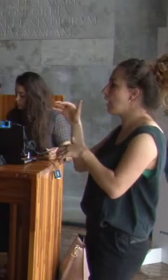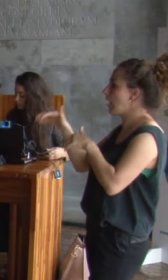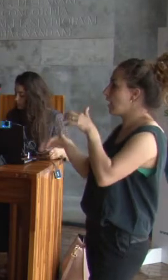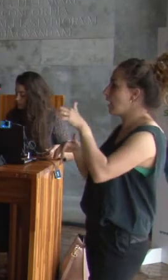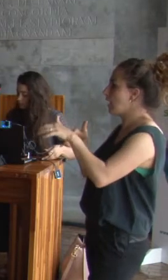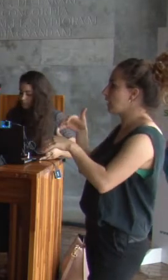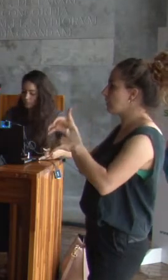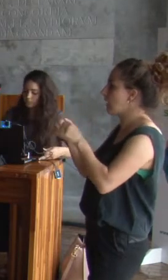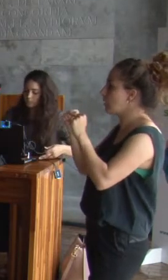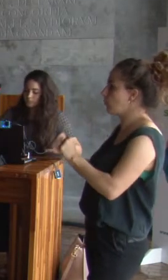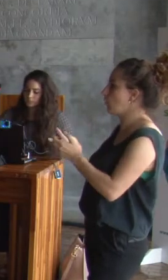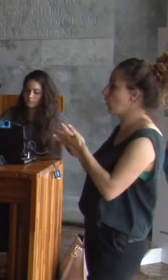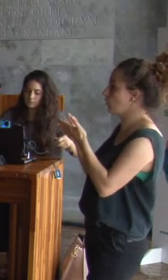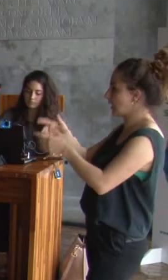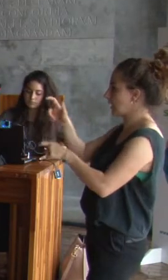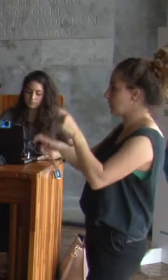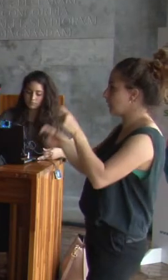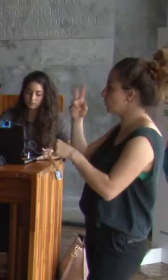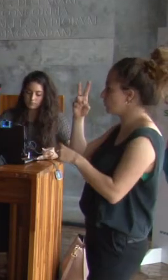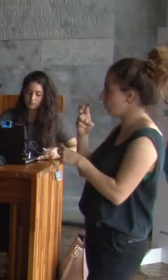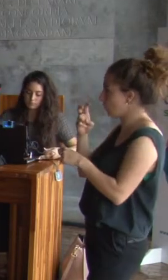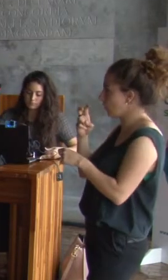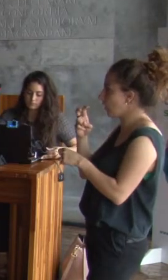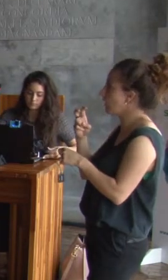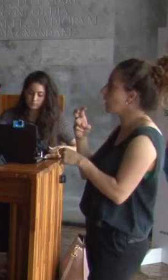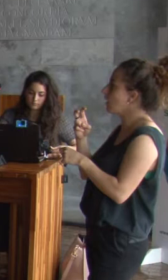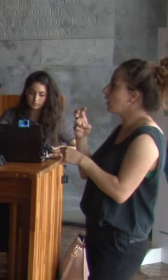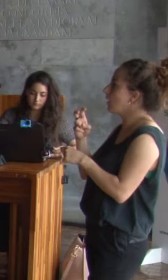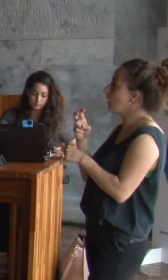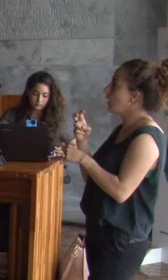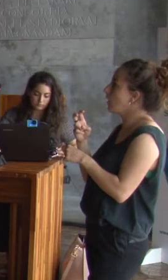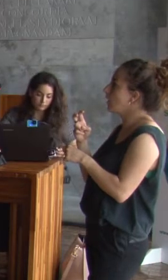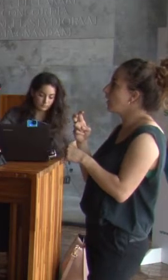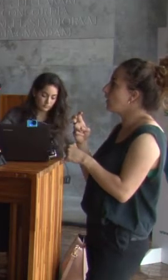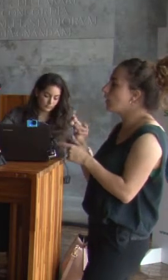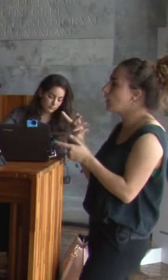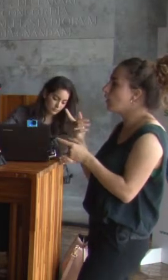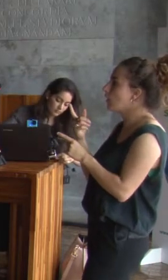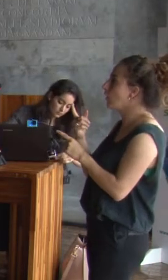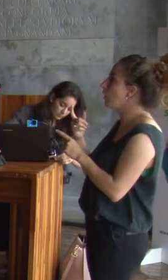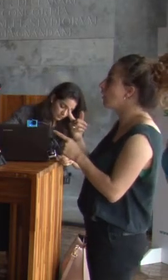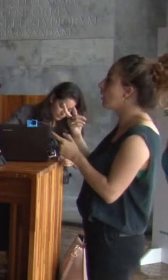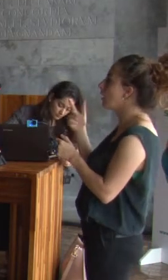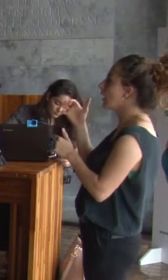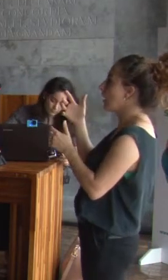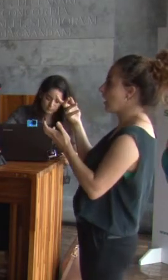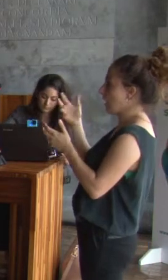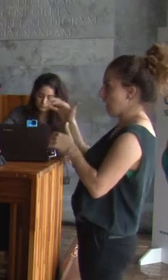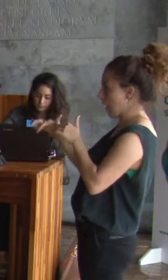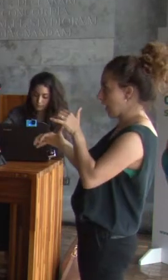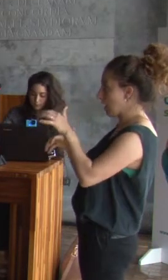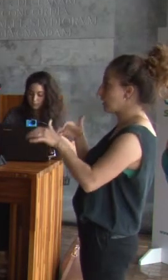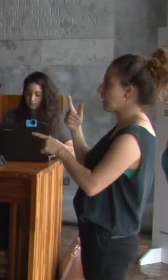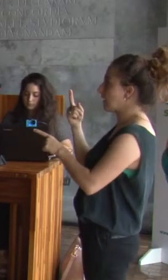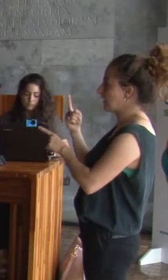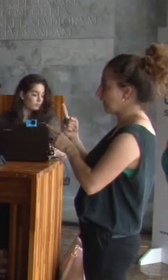vision impairments, sometimes people with seizures. So you want to make sure that animals, support animals are allowed in